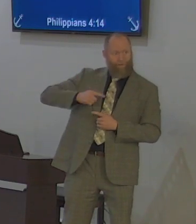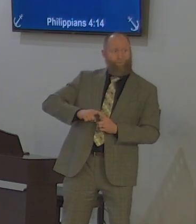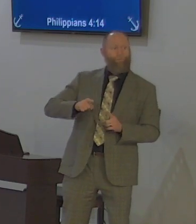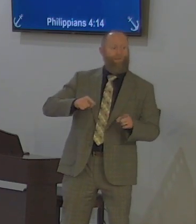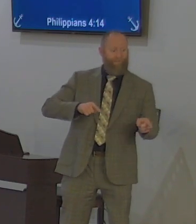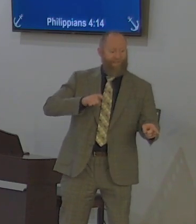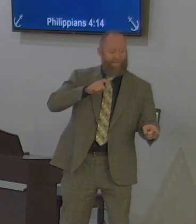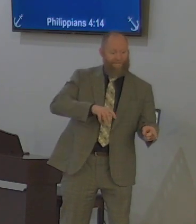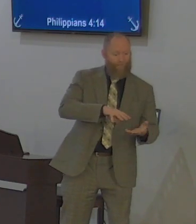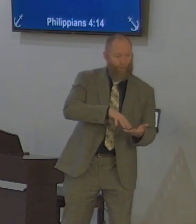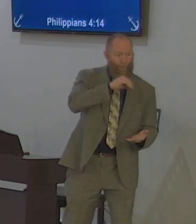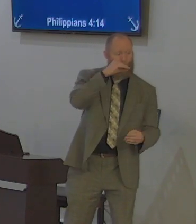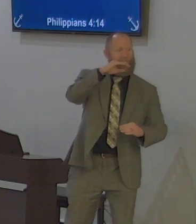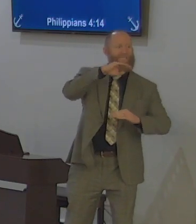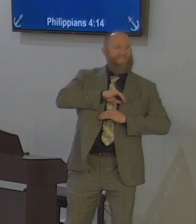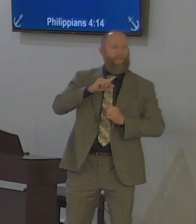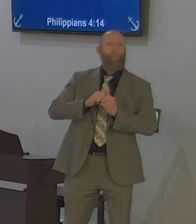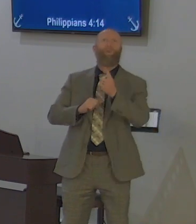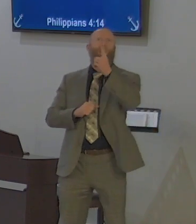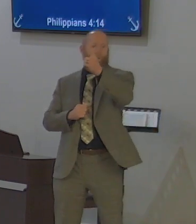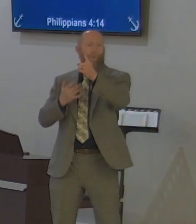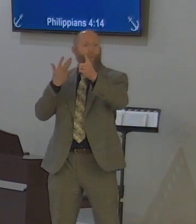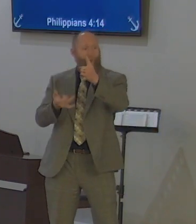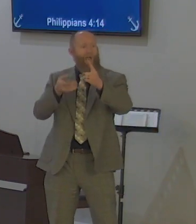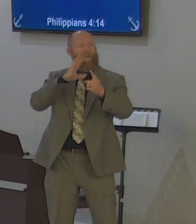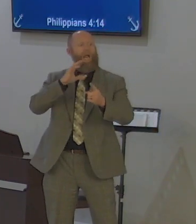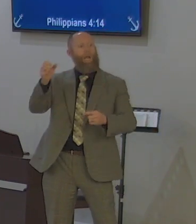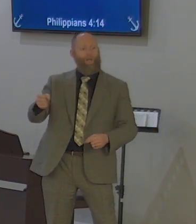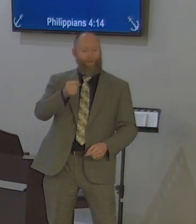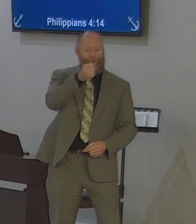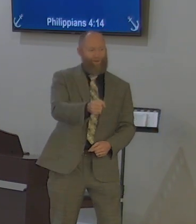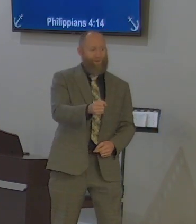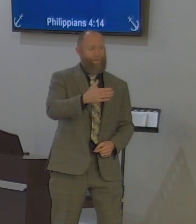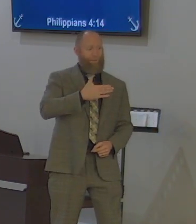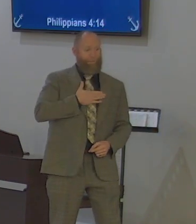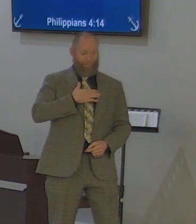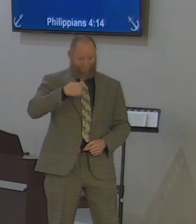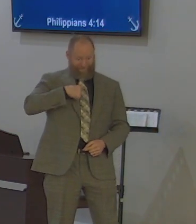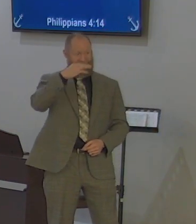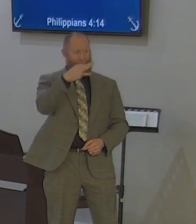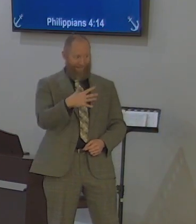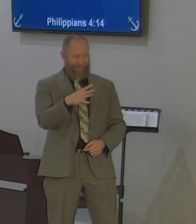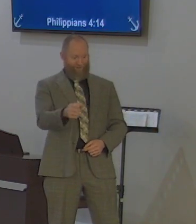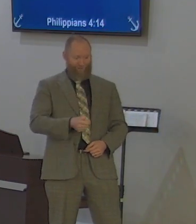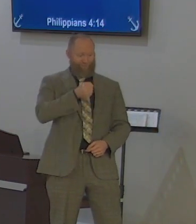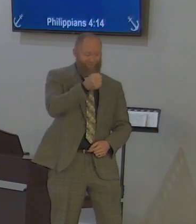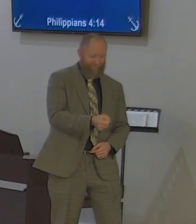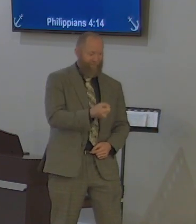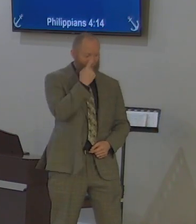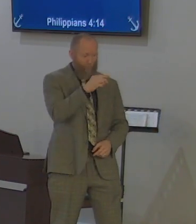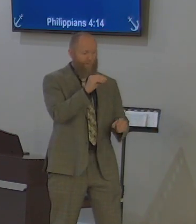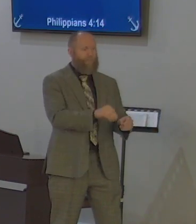were exercising what God needed us to exercise in their life so that they could truly honor and serve him.